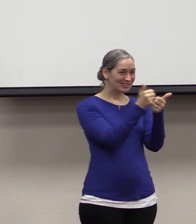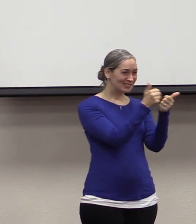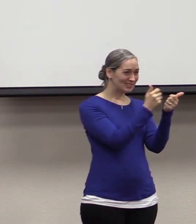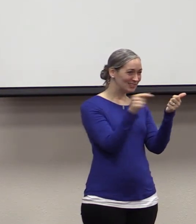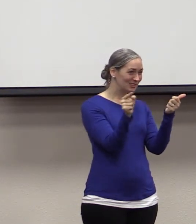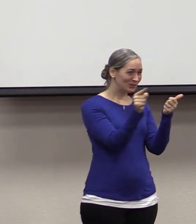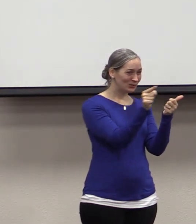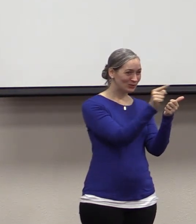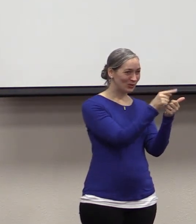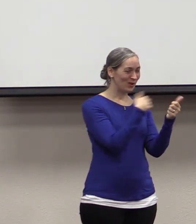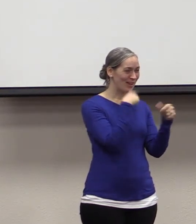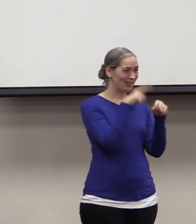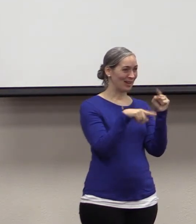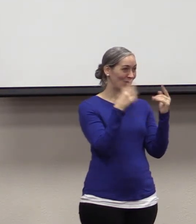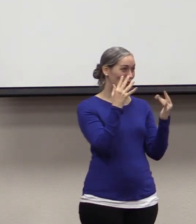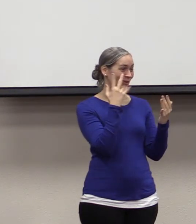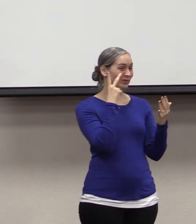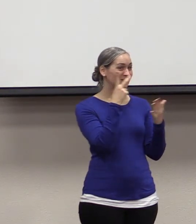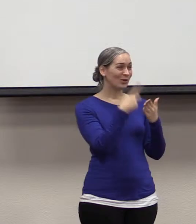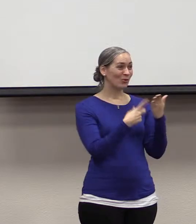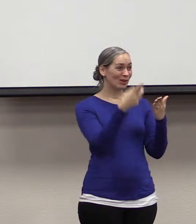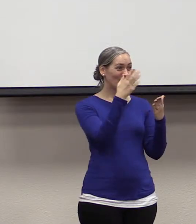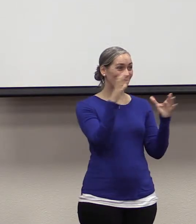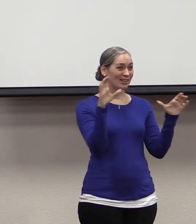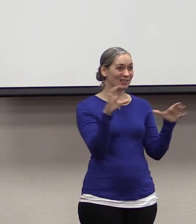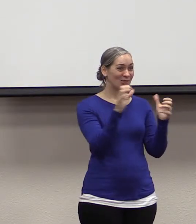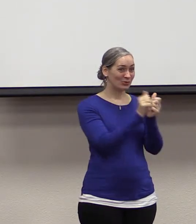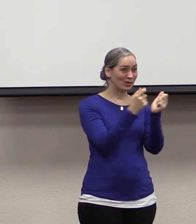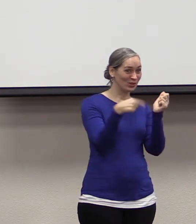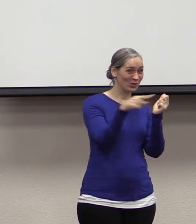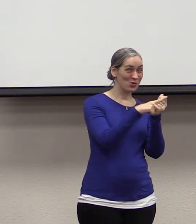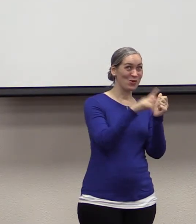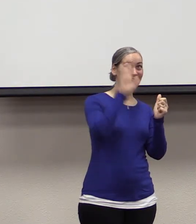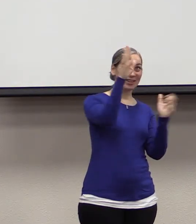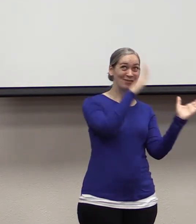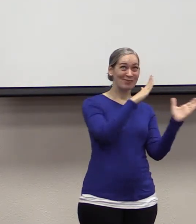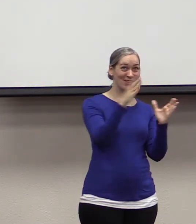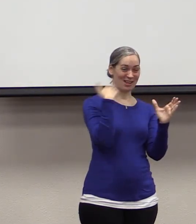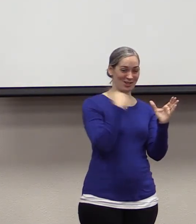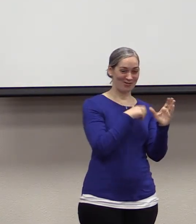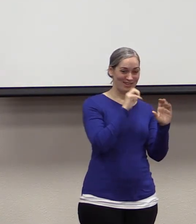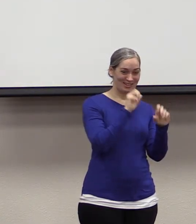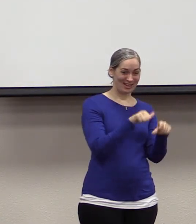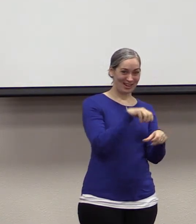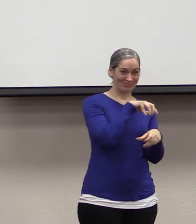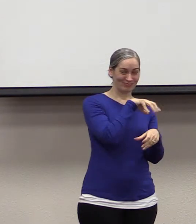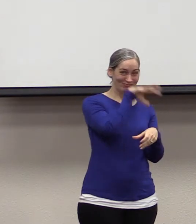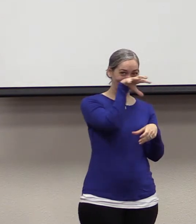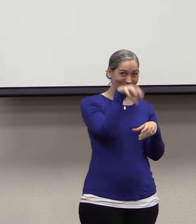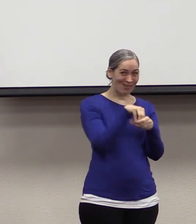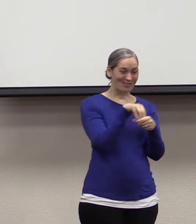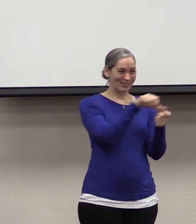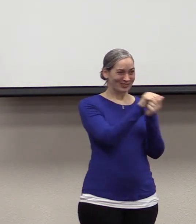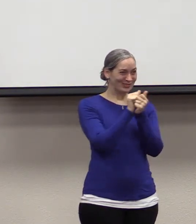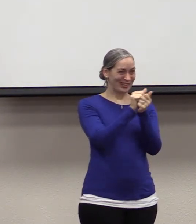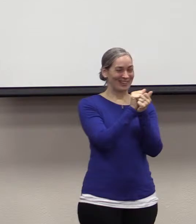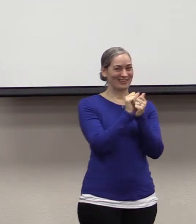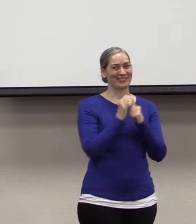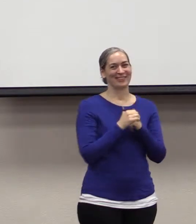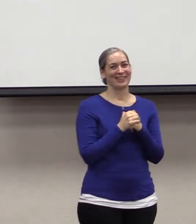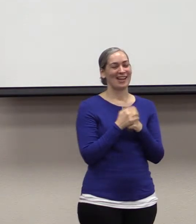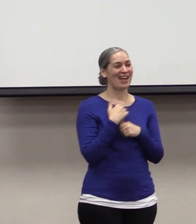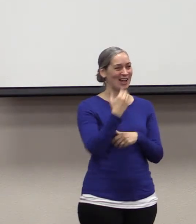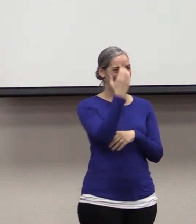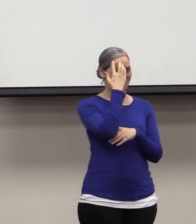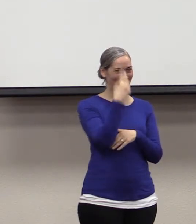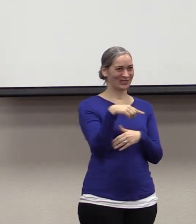can't wait to see what God does with you in this overall plan that we get to be a part of together. So, thank you. I know you're